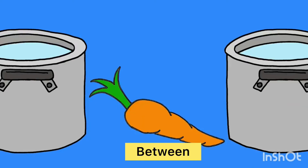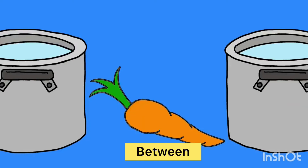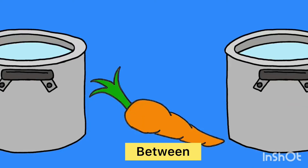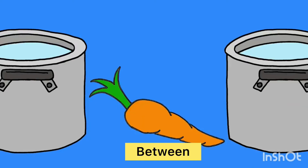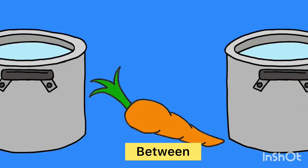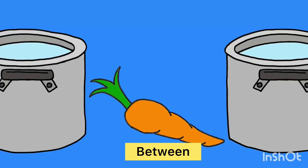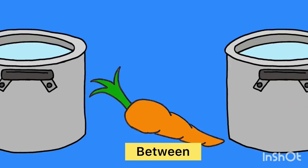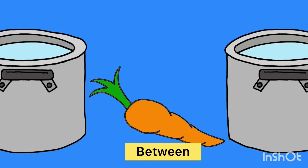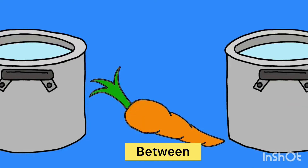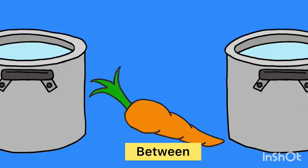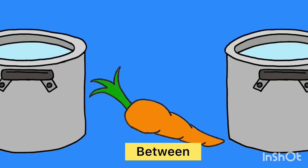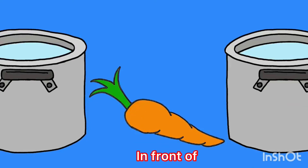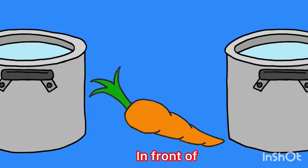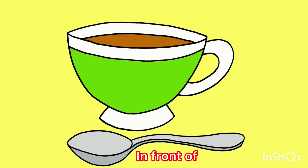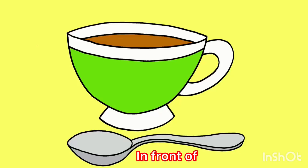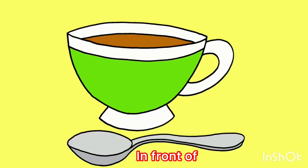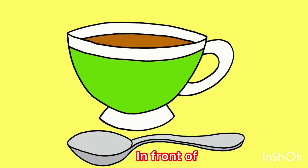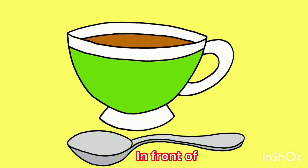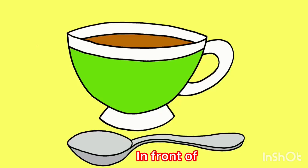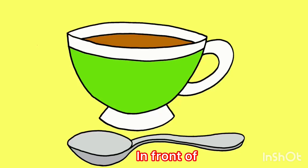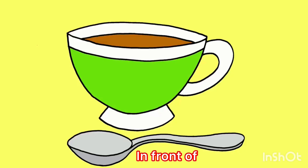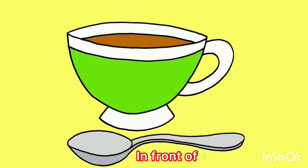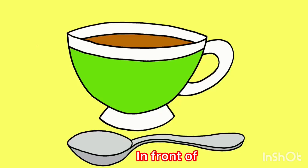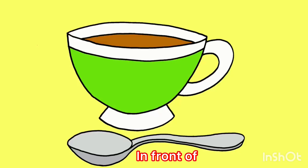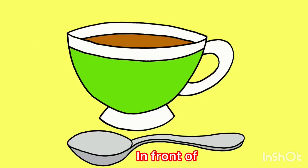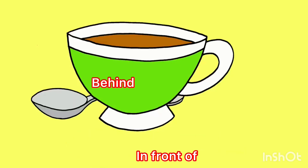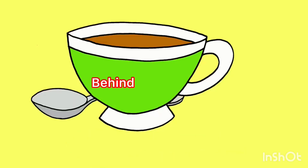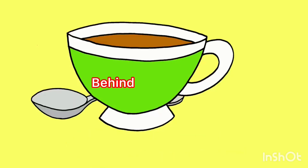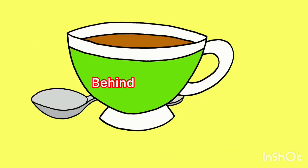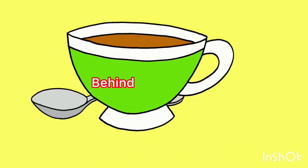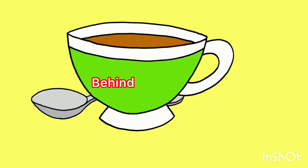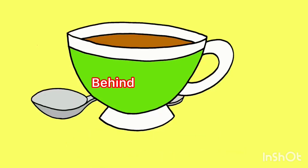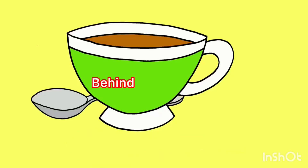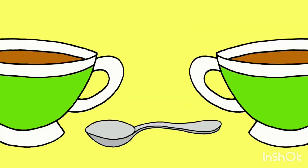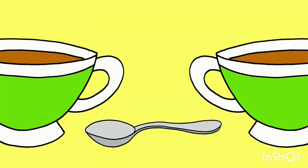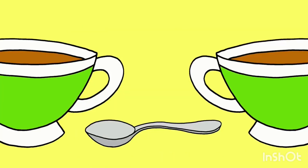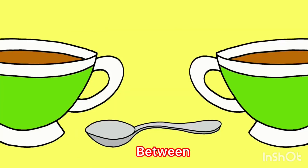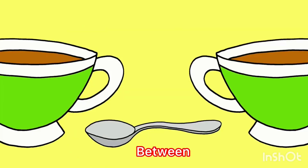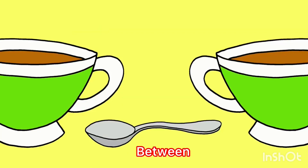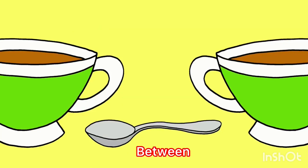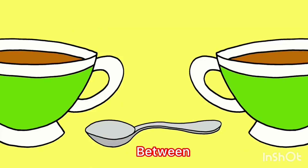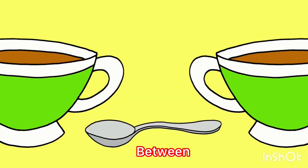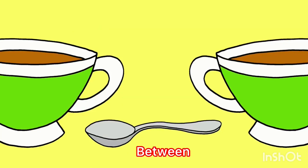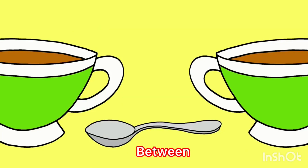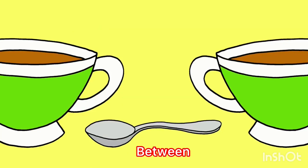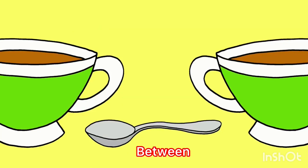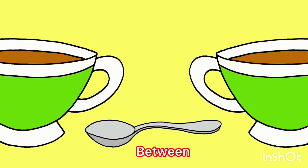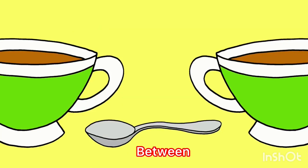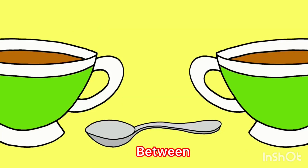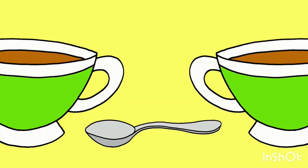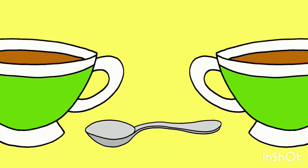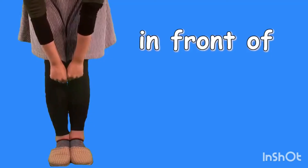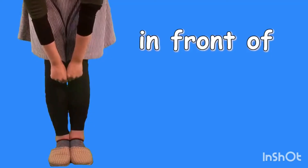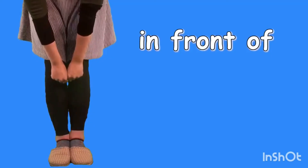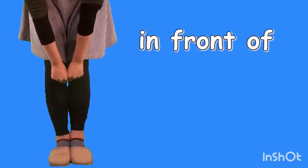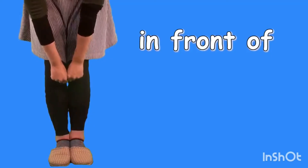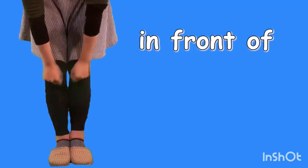between. In front of, behind, between. In front